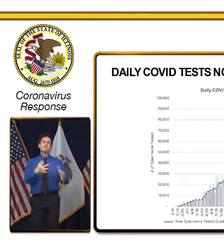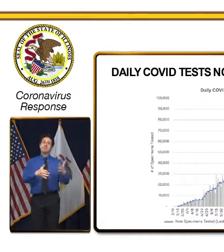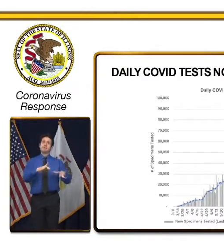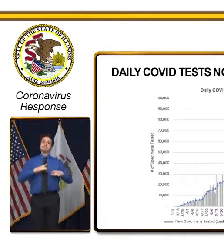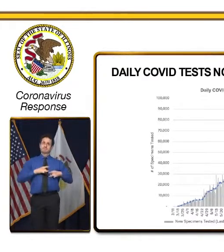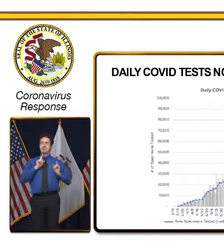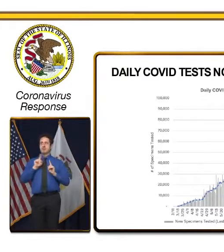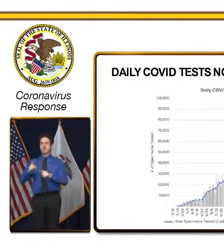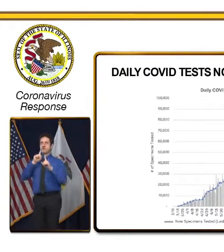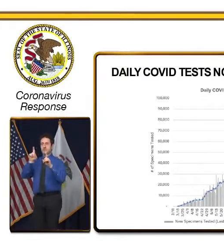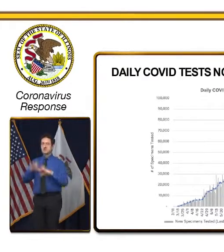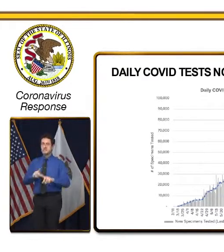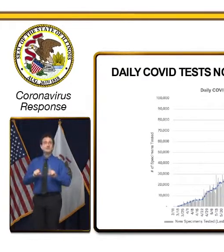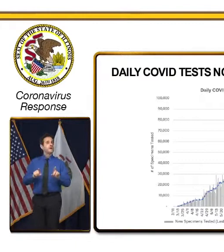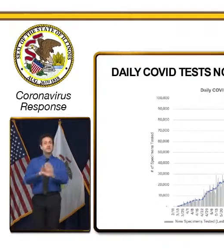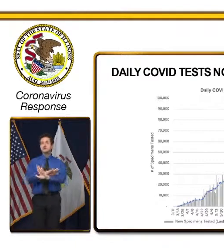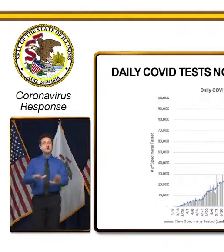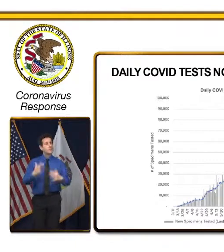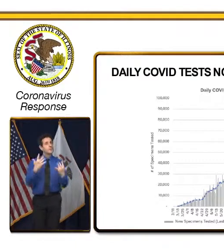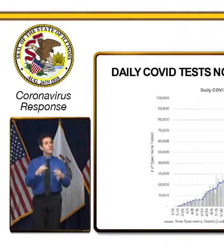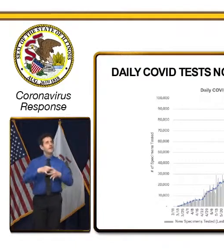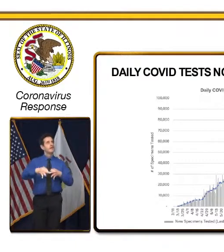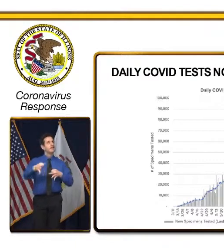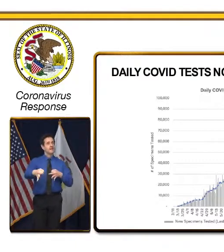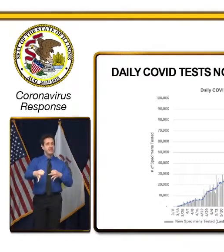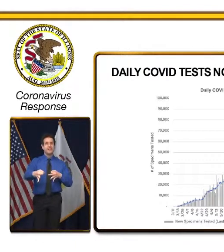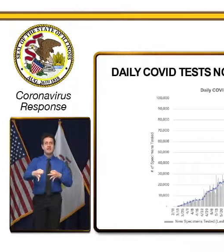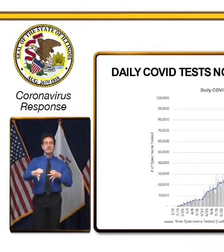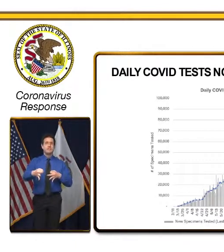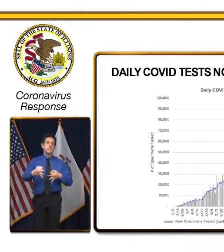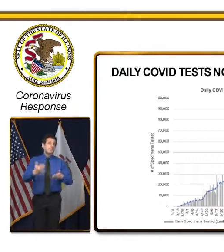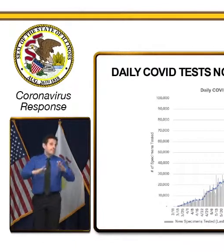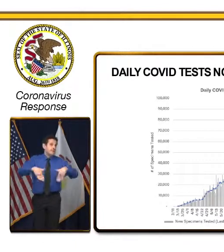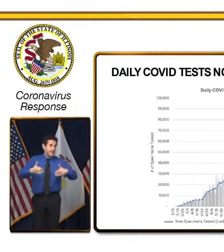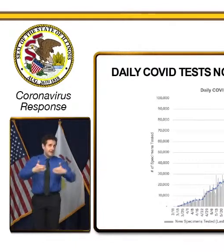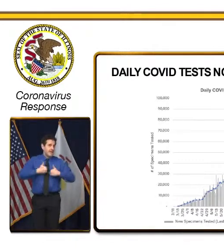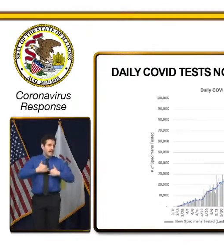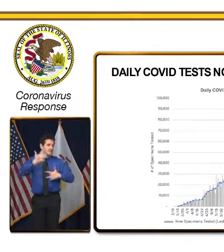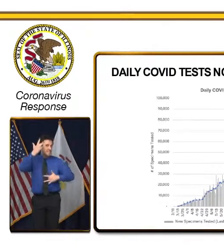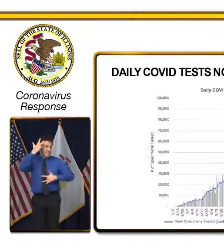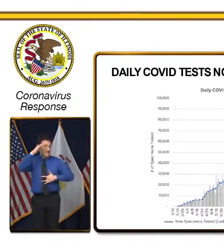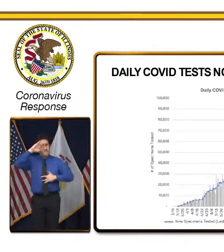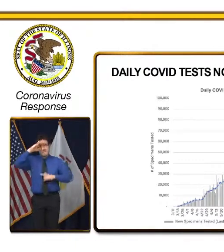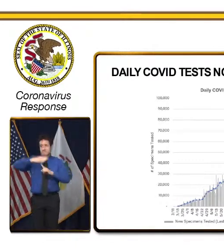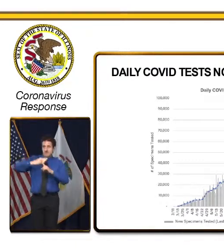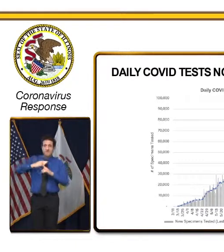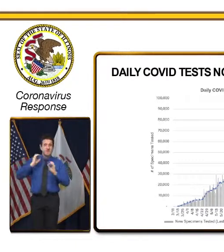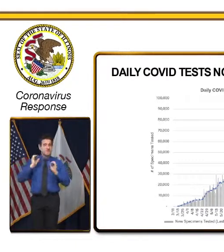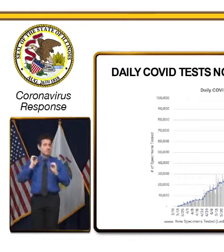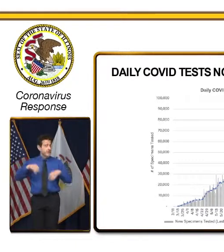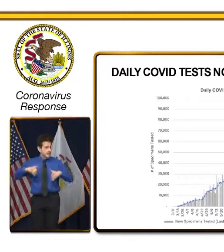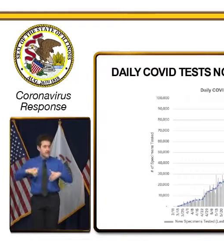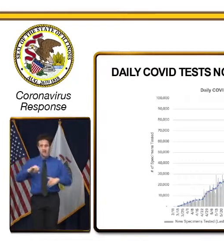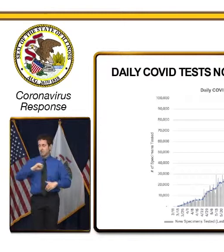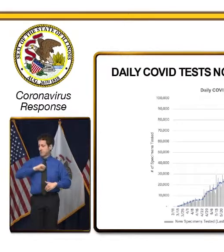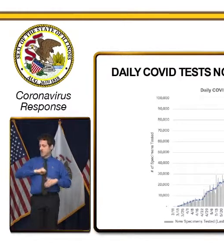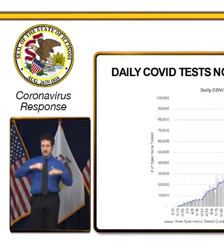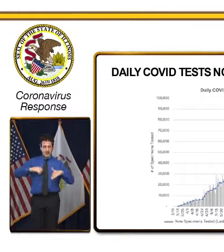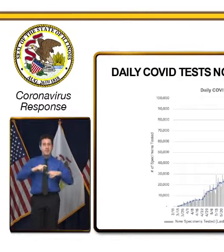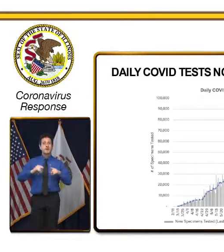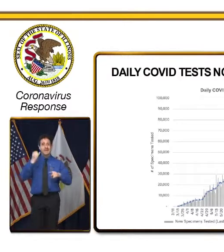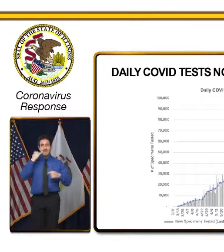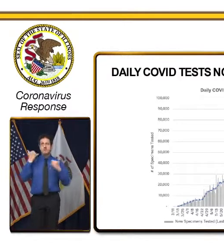you develop any symptoms. The earlier that you test, the more likely you can limit the spread of the virus to your family,